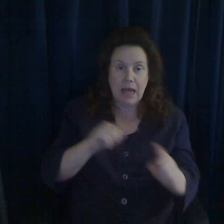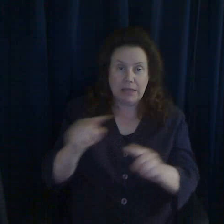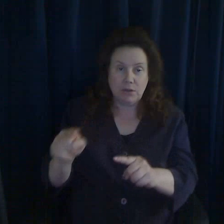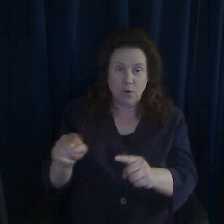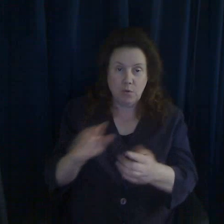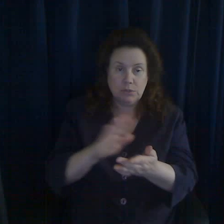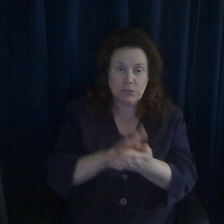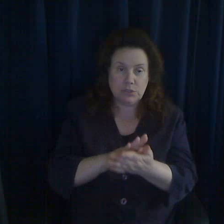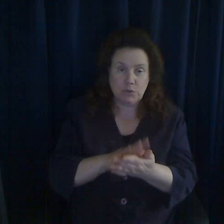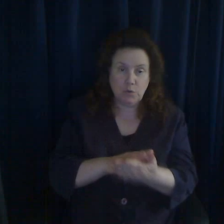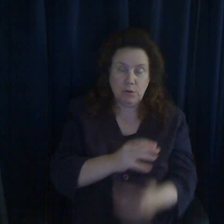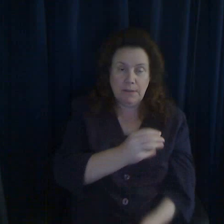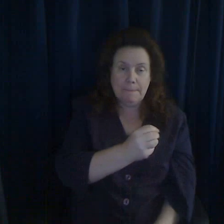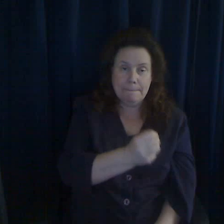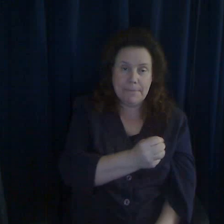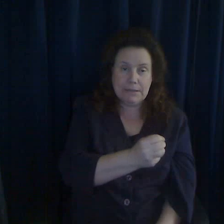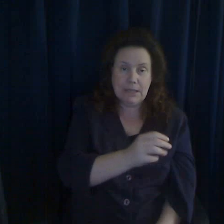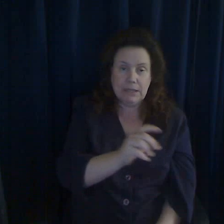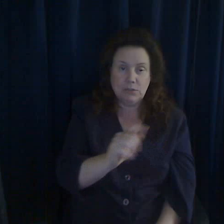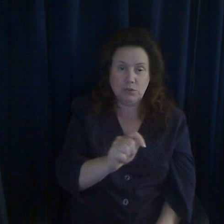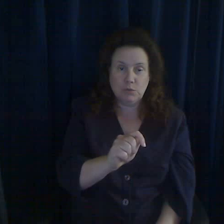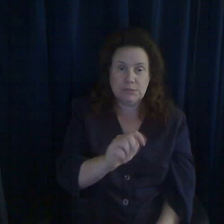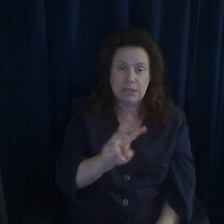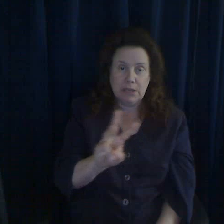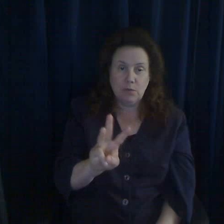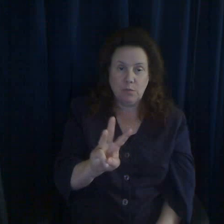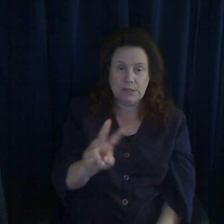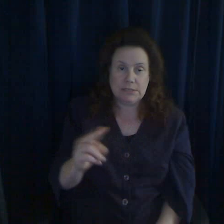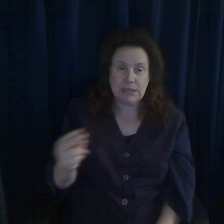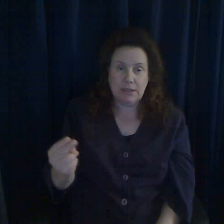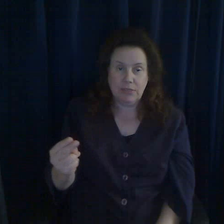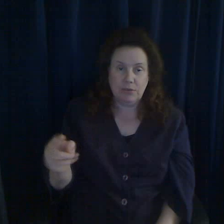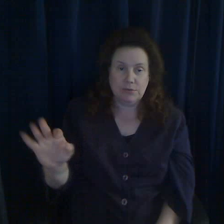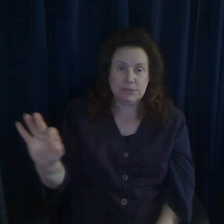I go to school Monday, Tuesday, Wednesday,